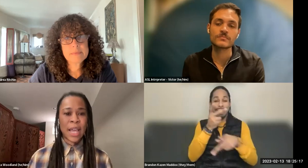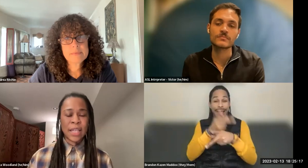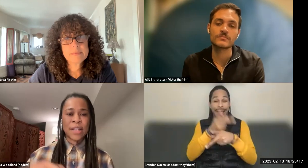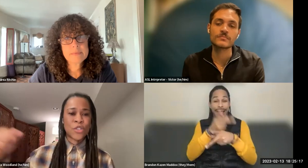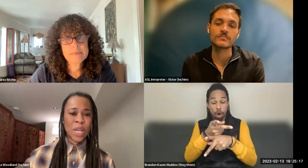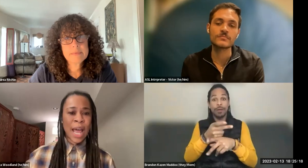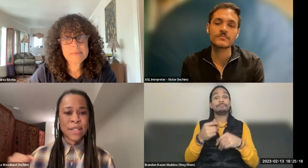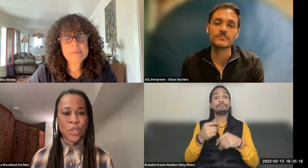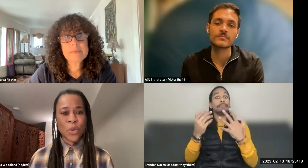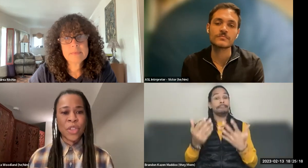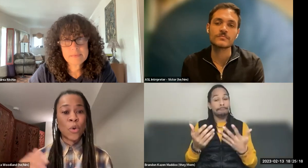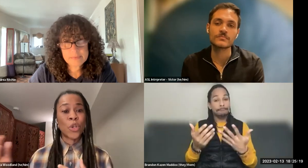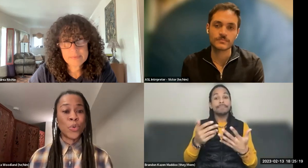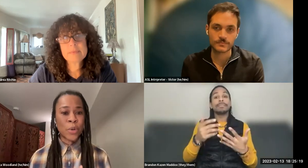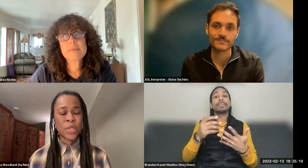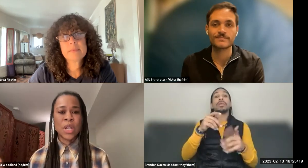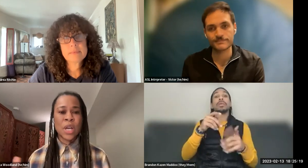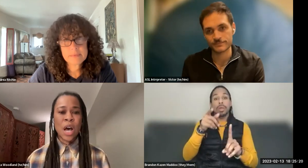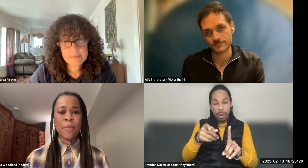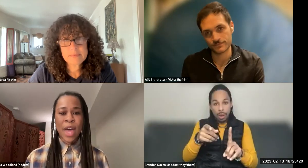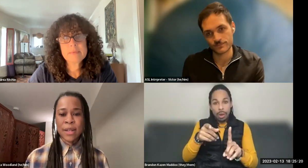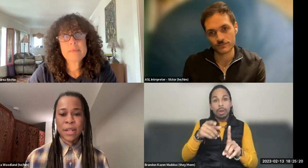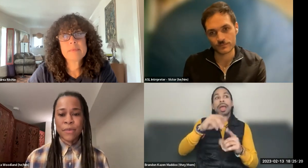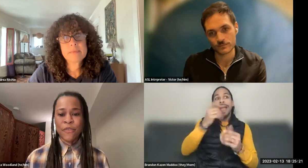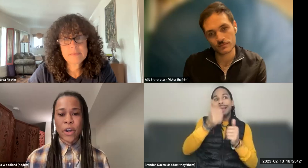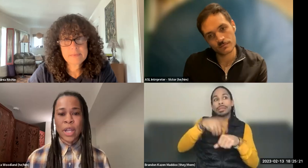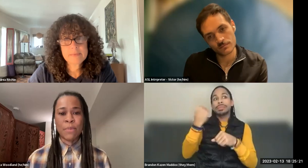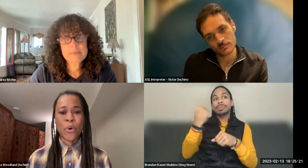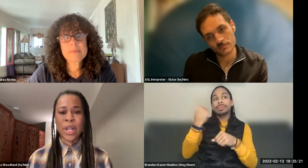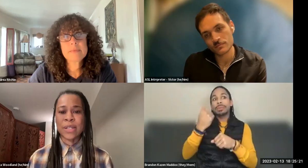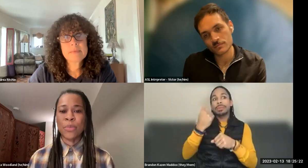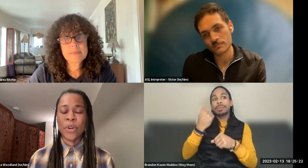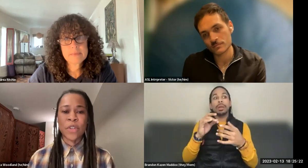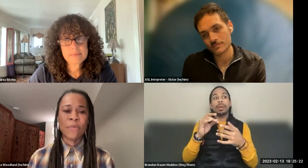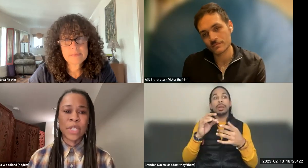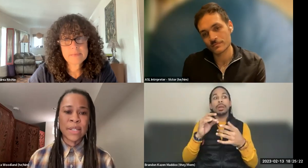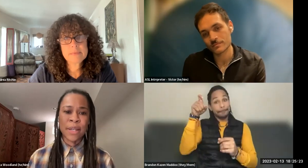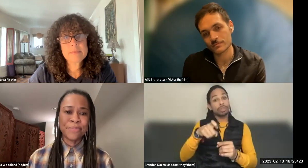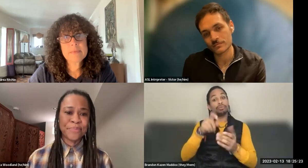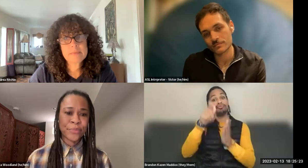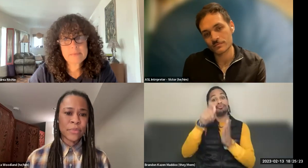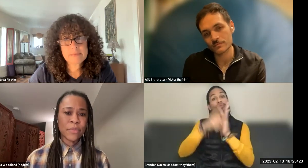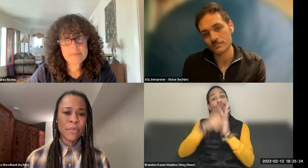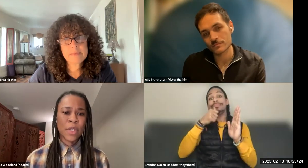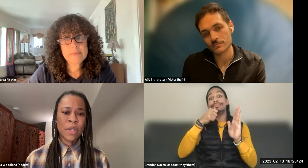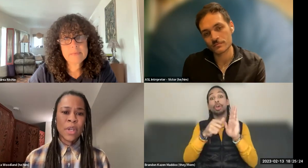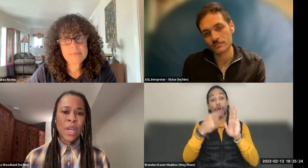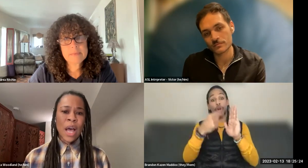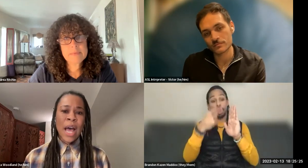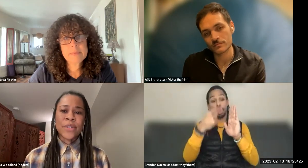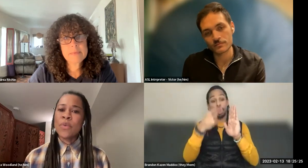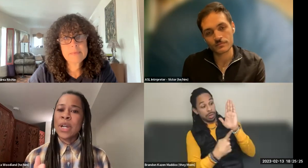letter to say, yes, you get access to a thing or you don't, that is a very important example of soft policing.